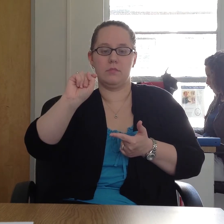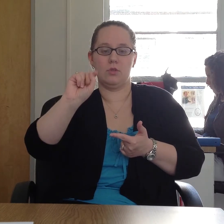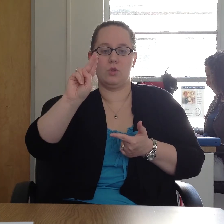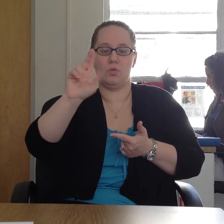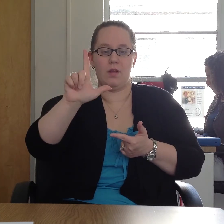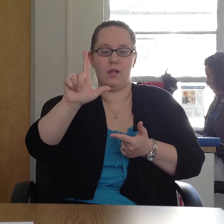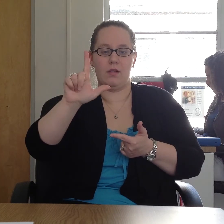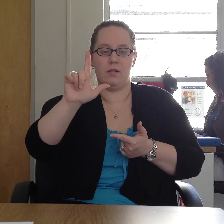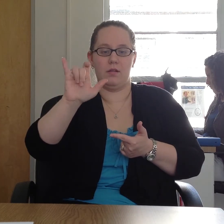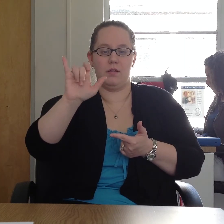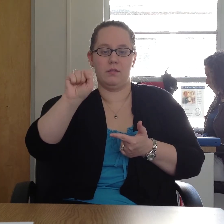BOTULISM,